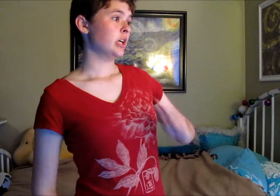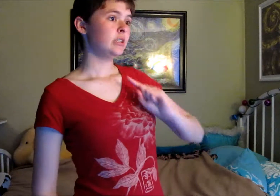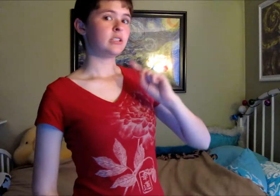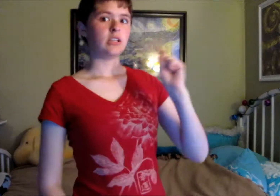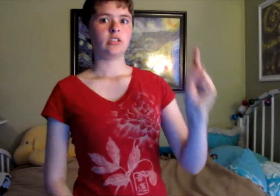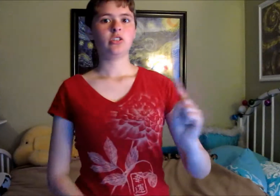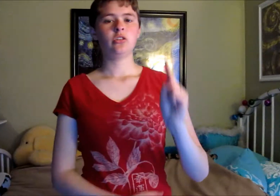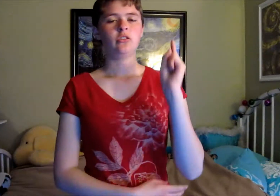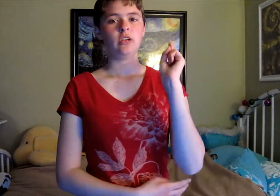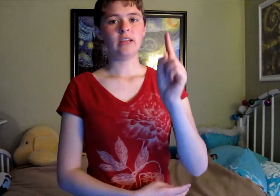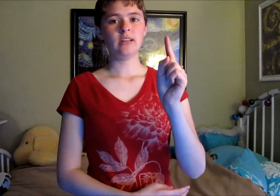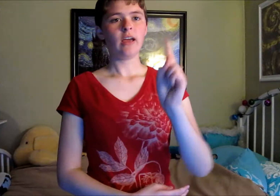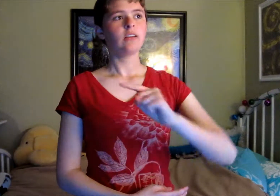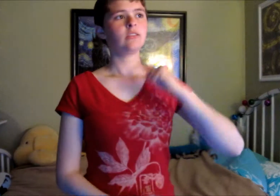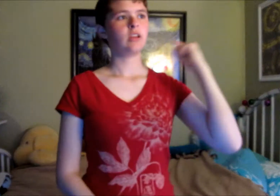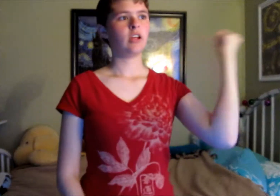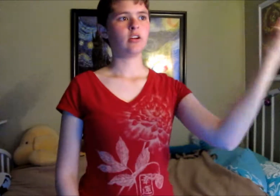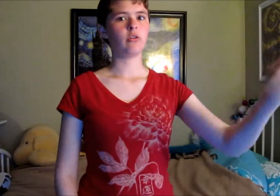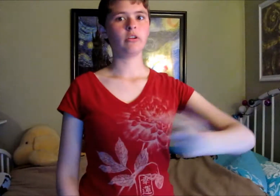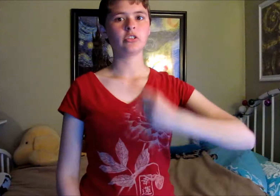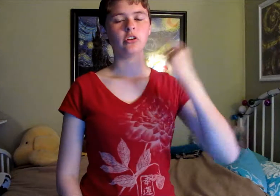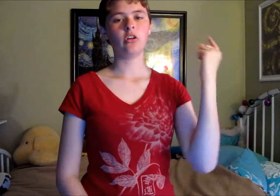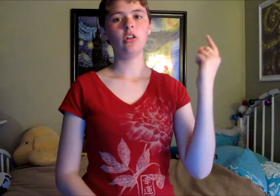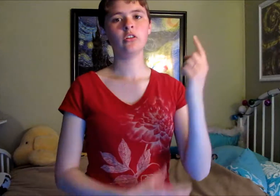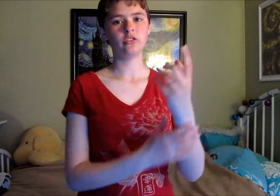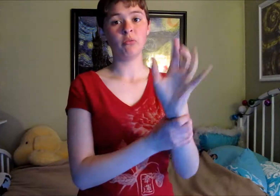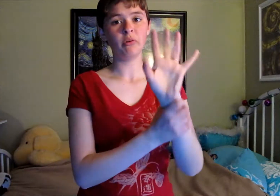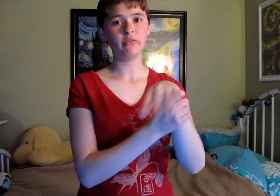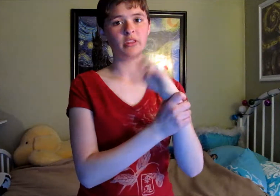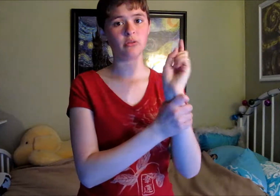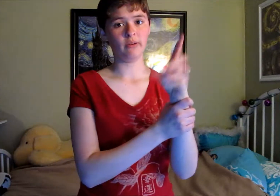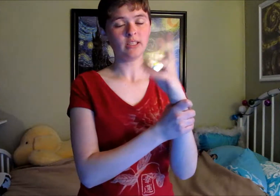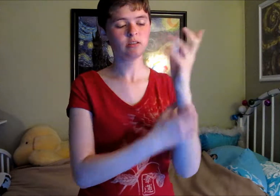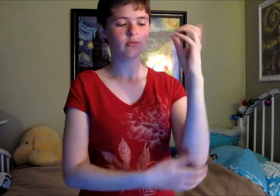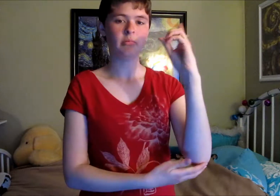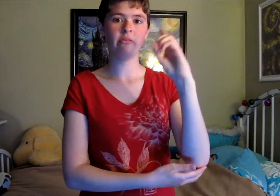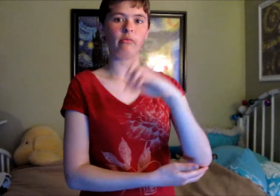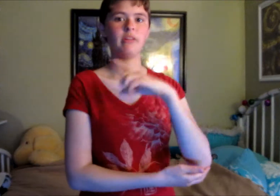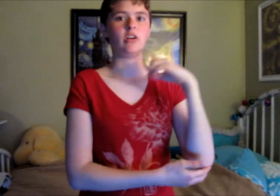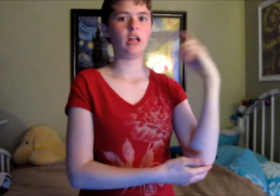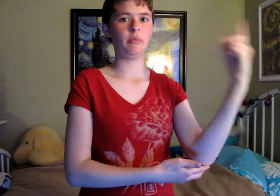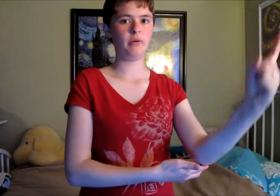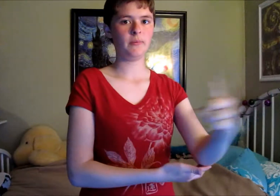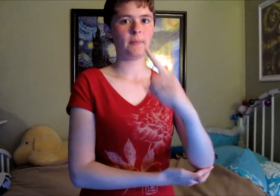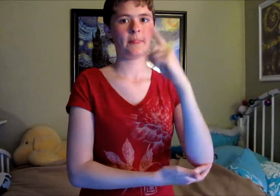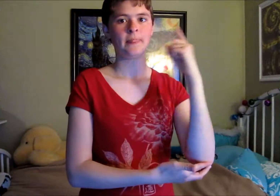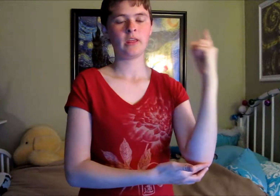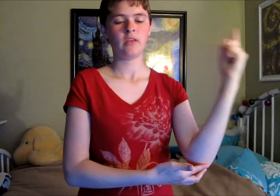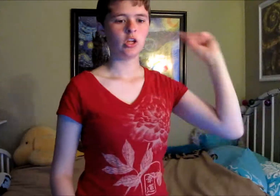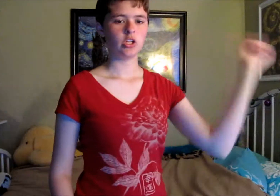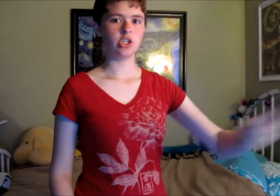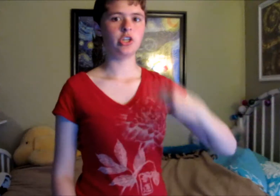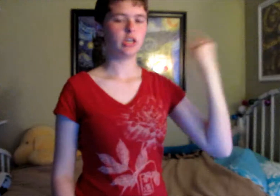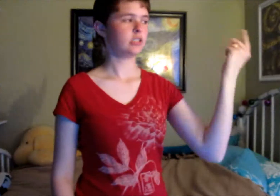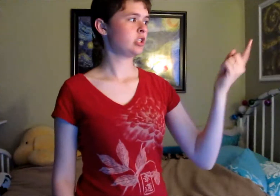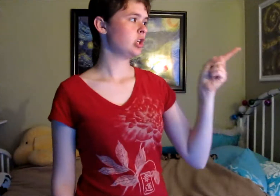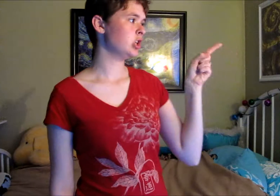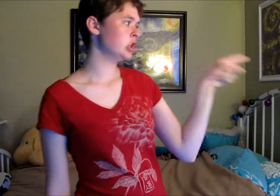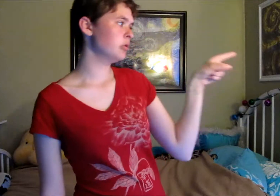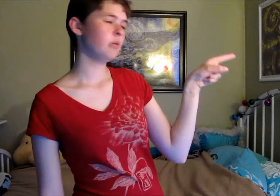just is index, go in a circle. Don't move with your wrist, move it with your elbow. Just you, and